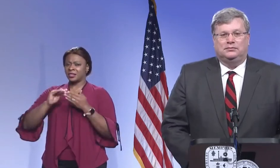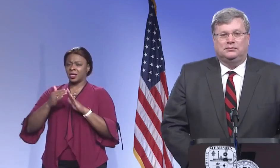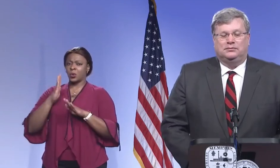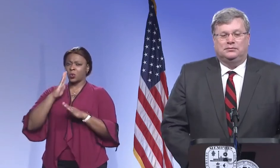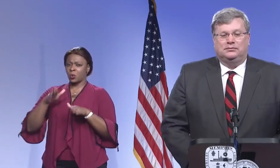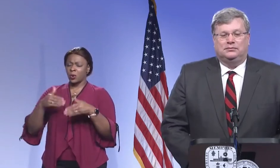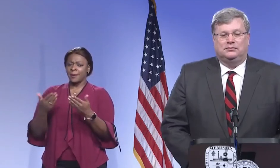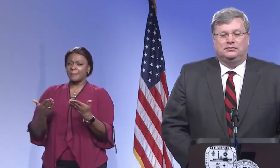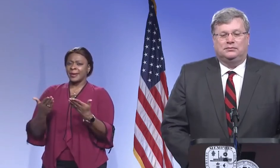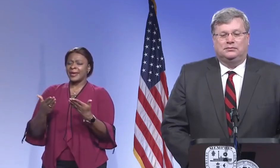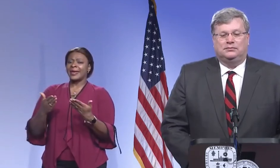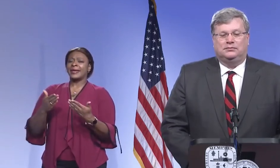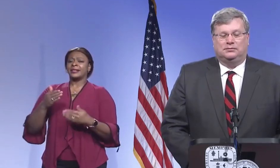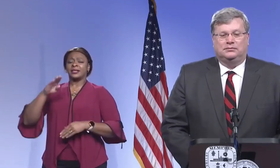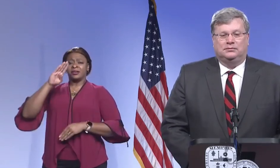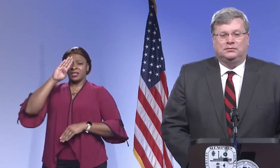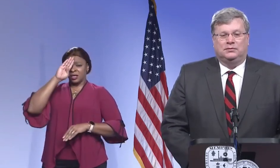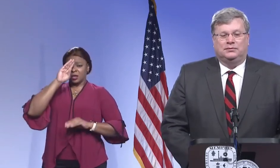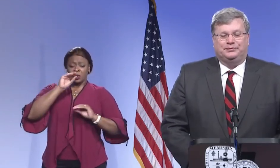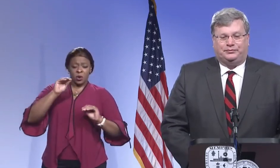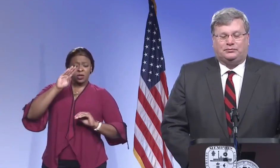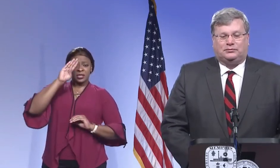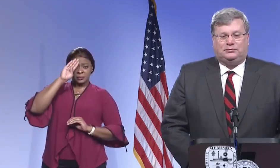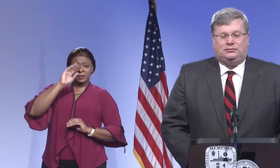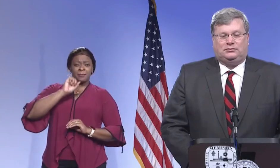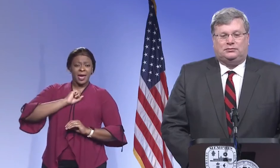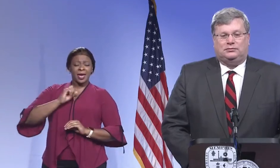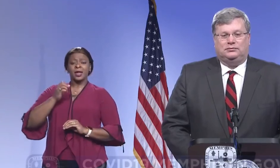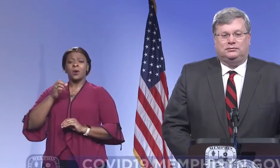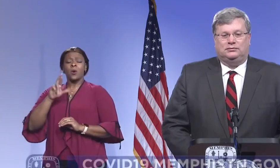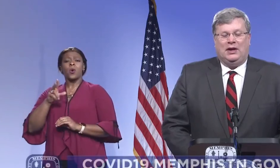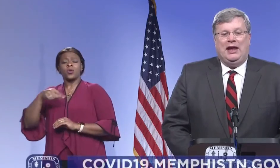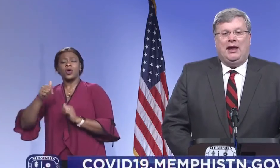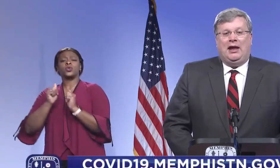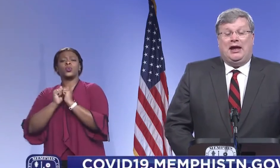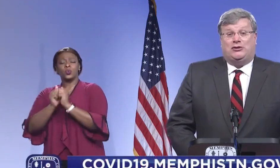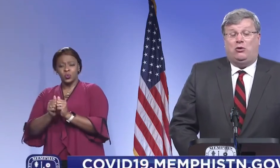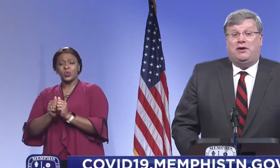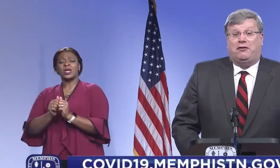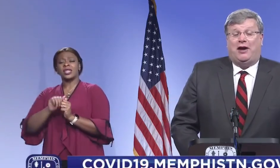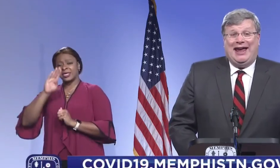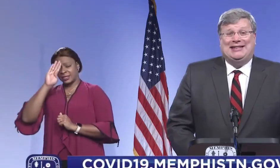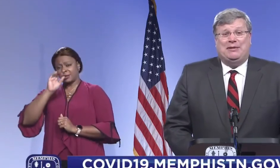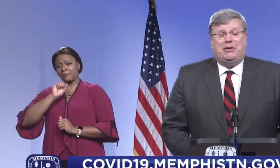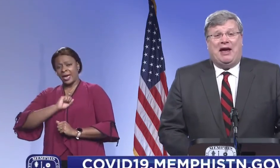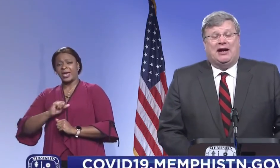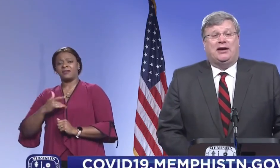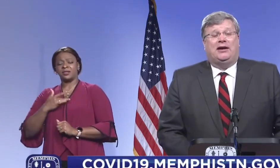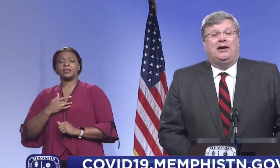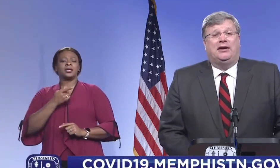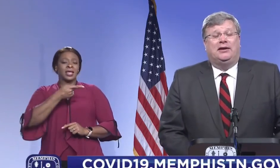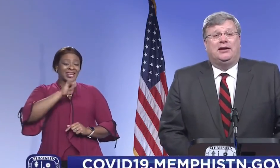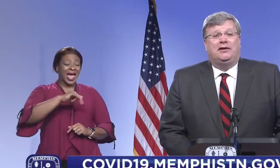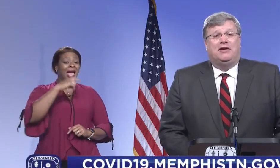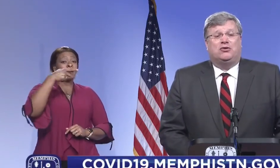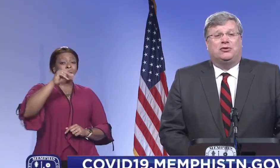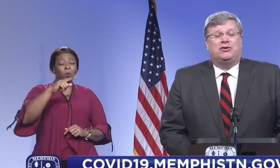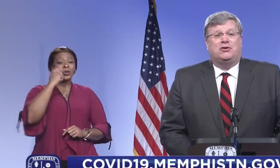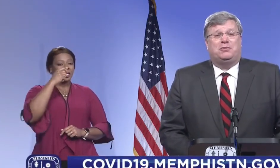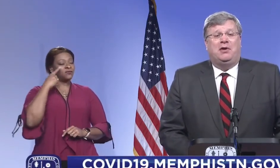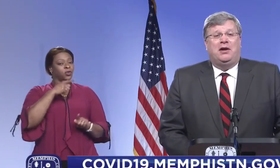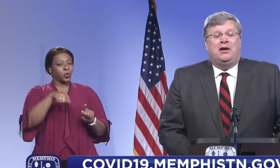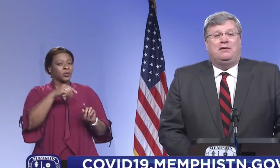recommend asymptomatic or just those with symptoms? It's only for asymptomatic